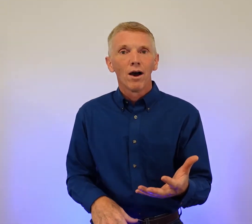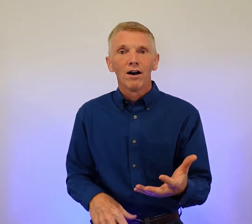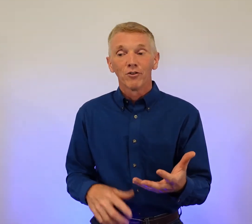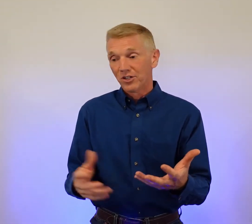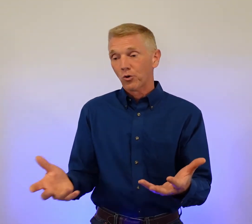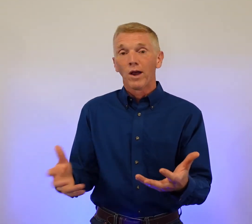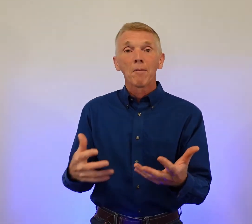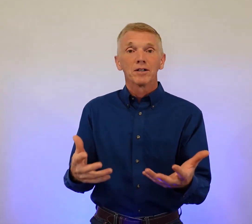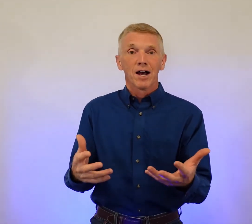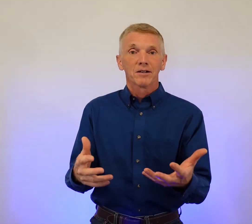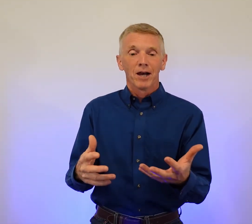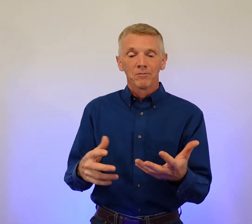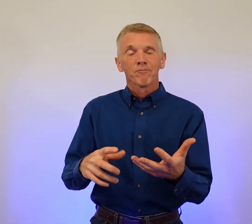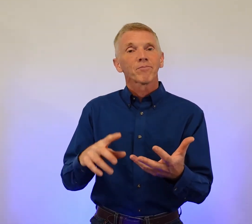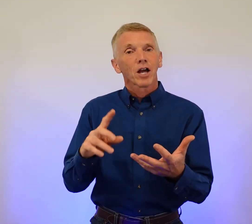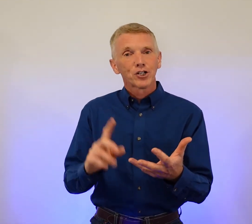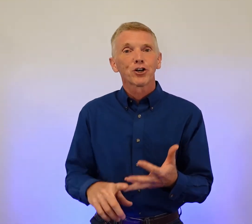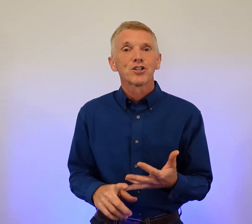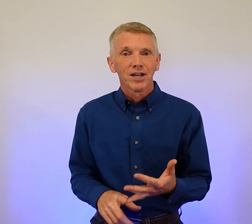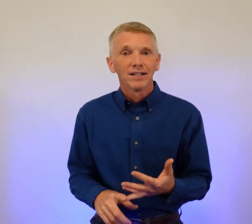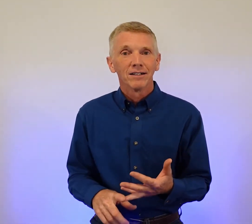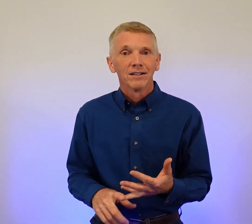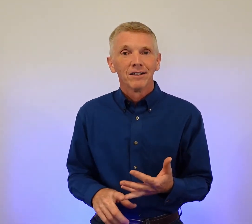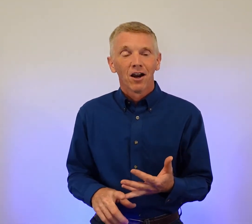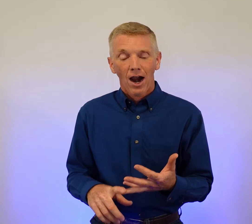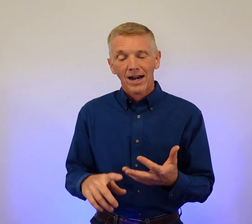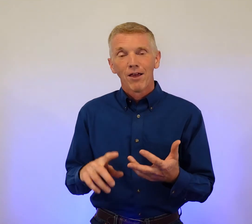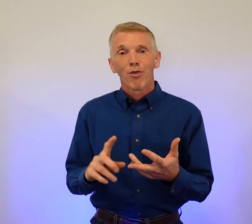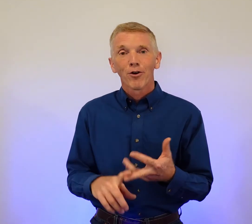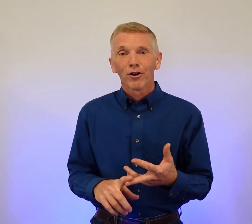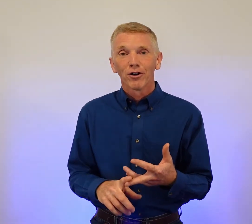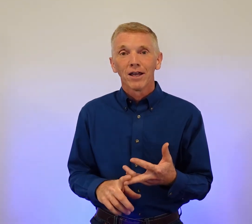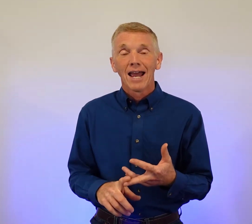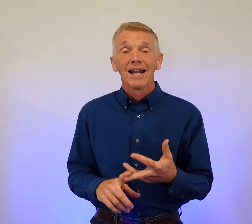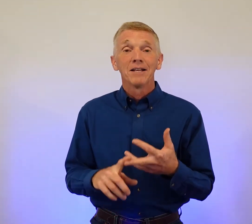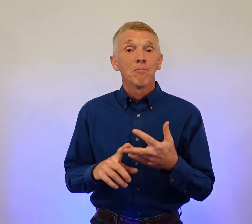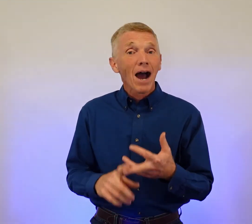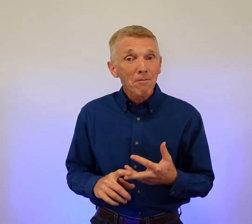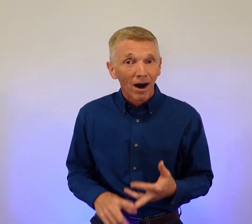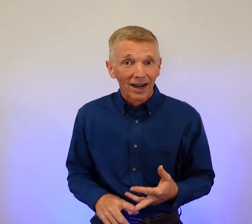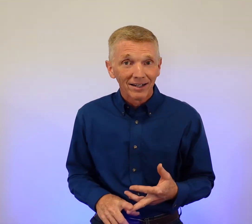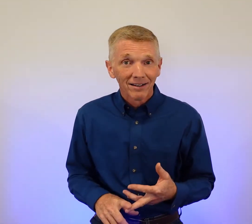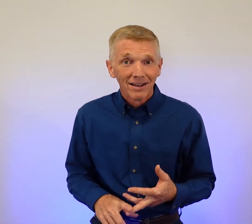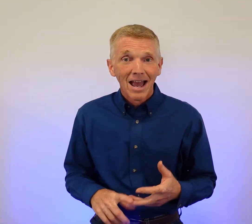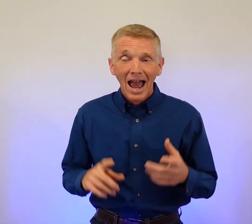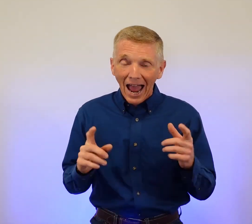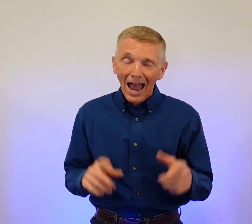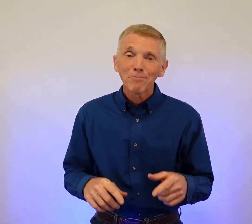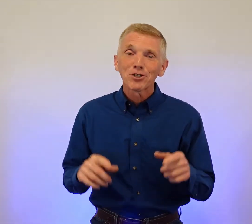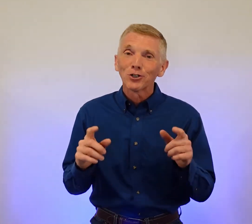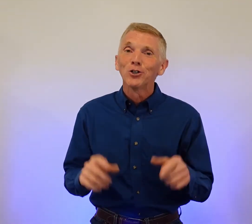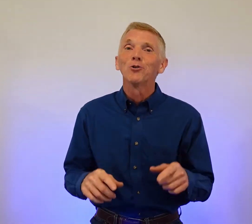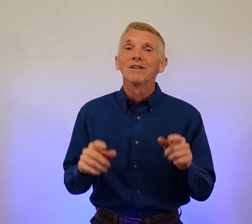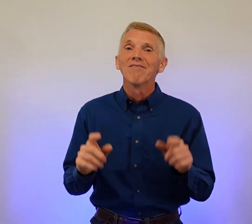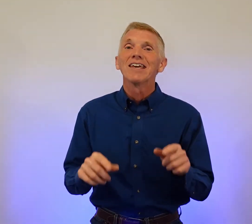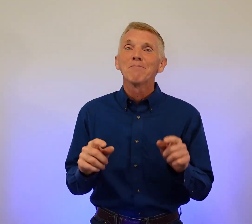or the story I'm going to talk about, a church setting. All right, and third, and in my mind, absolutely the